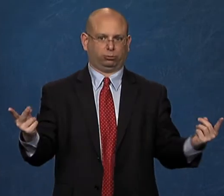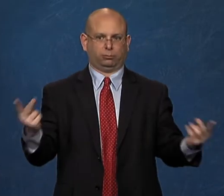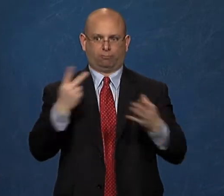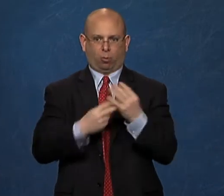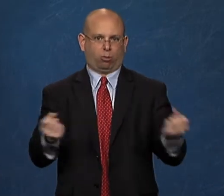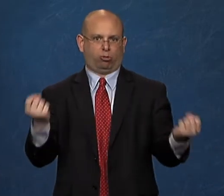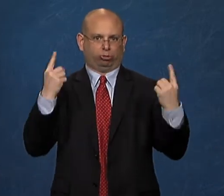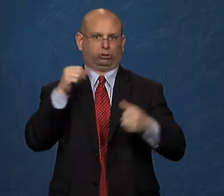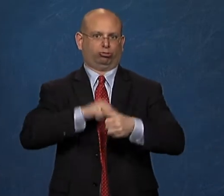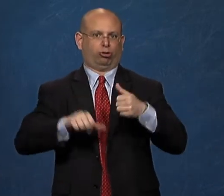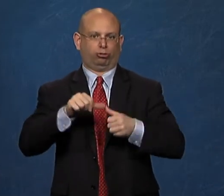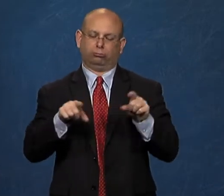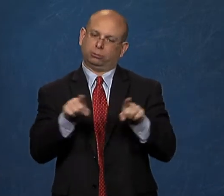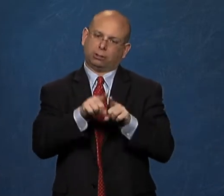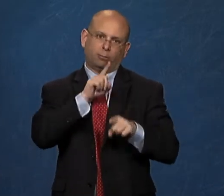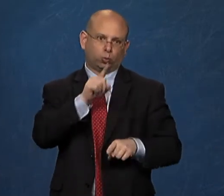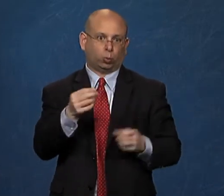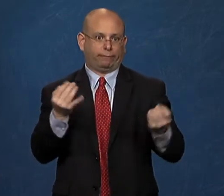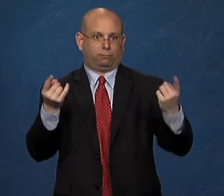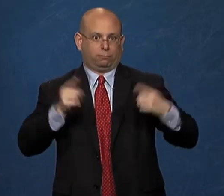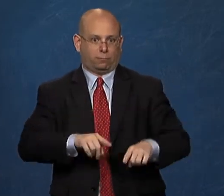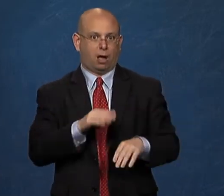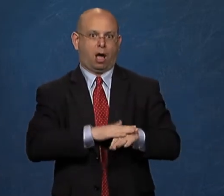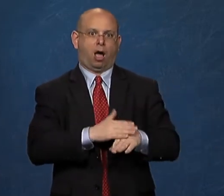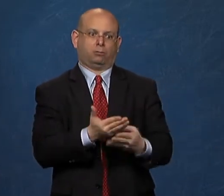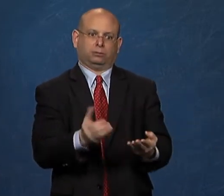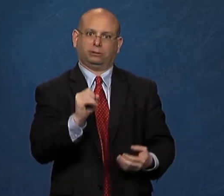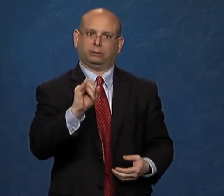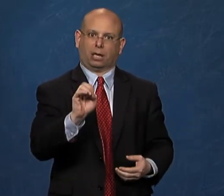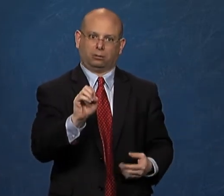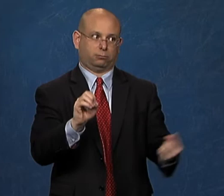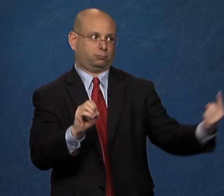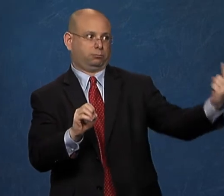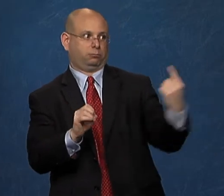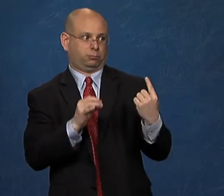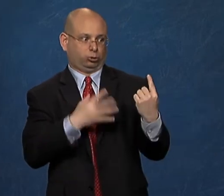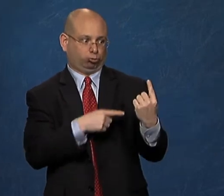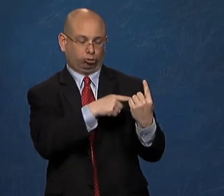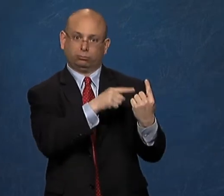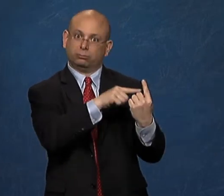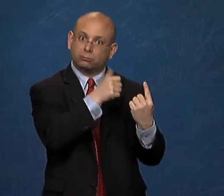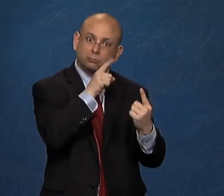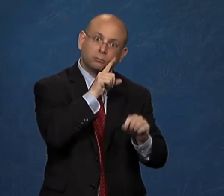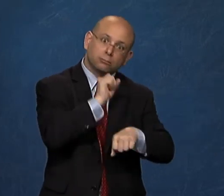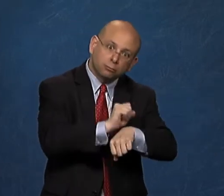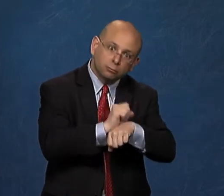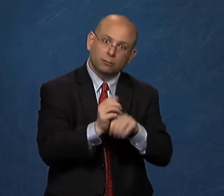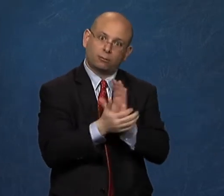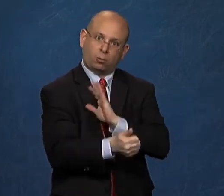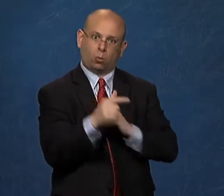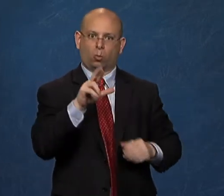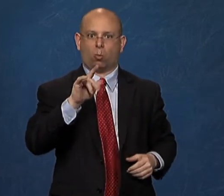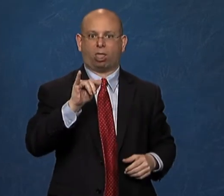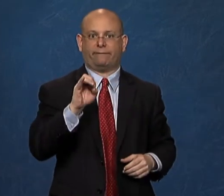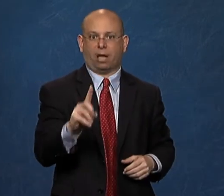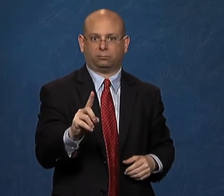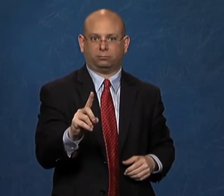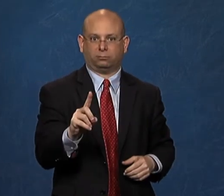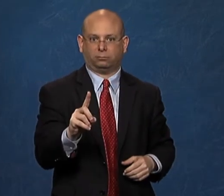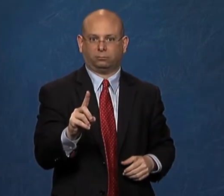technology and the interpreter's qualifications are on par and up to the deaf person's standard. Just as would be true if an on-site interpreter is